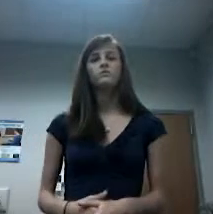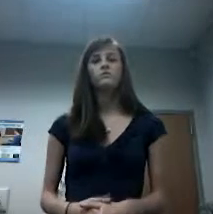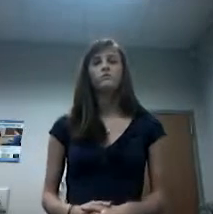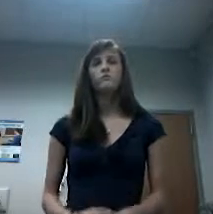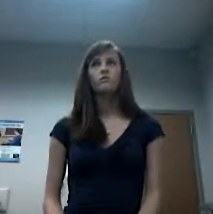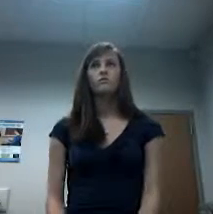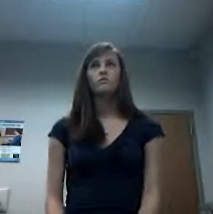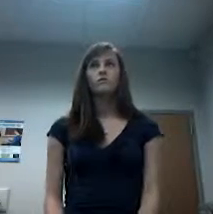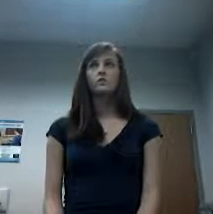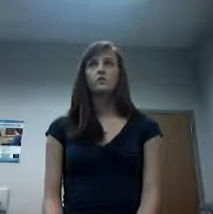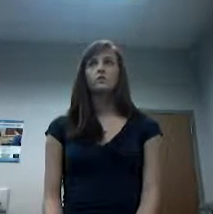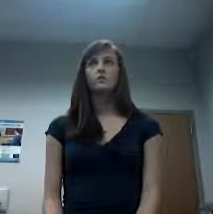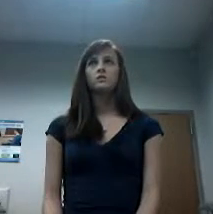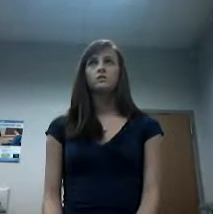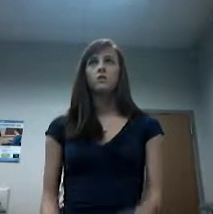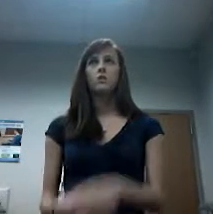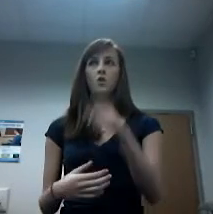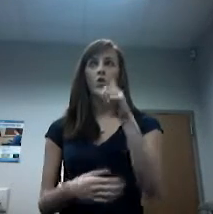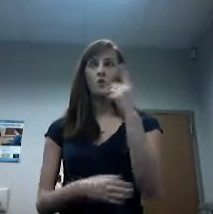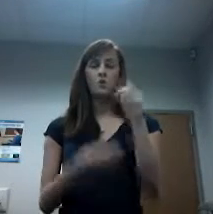All right, they were poorly trained.